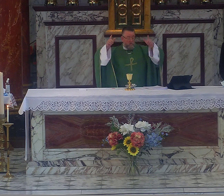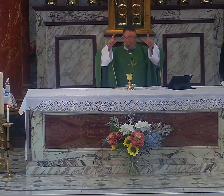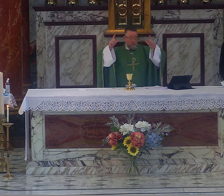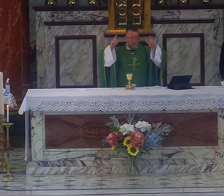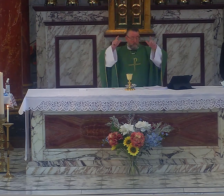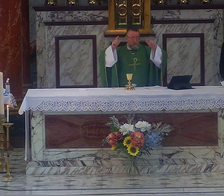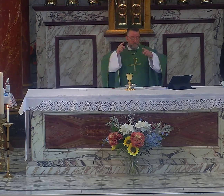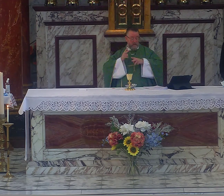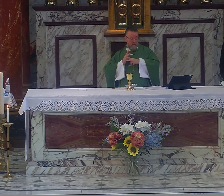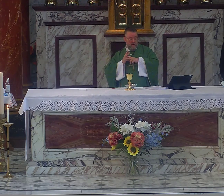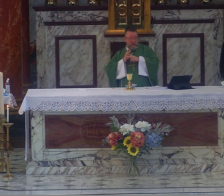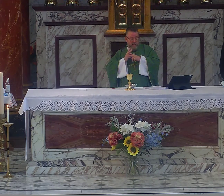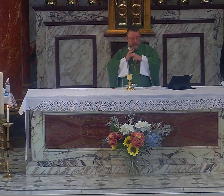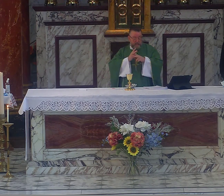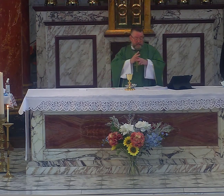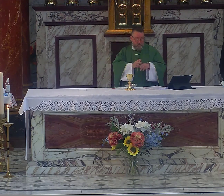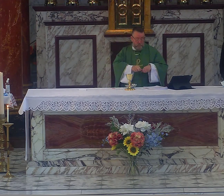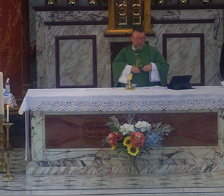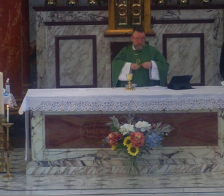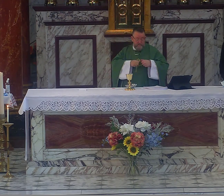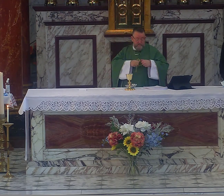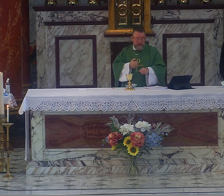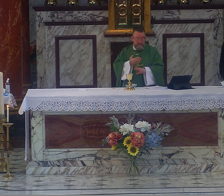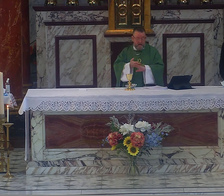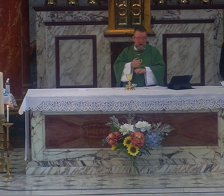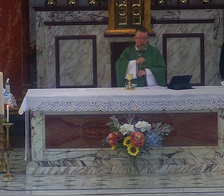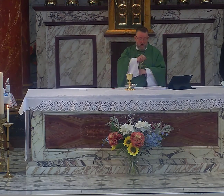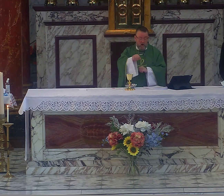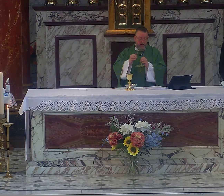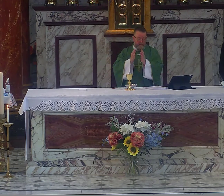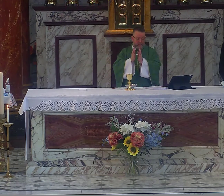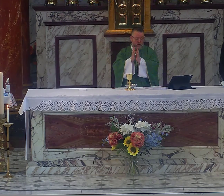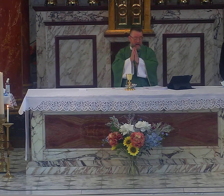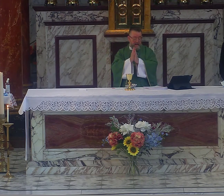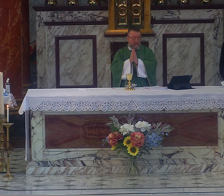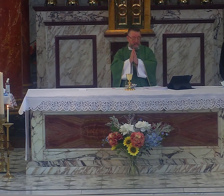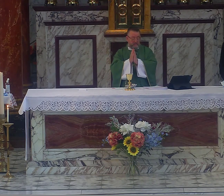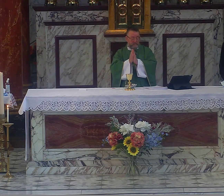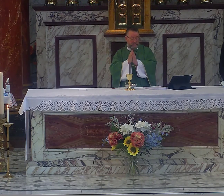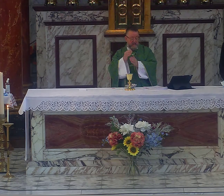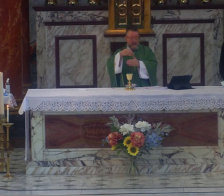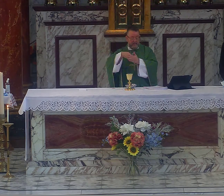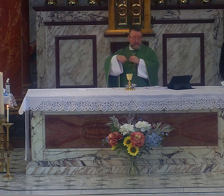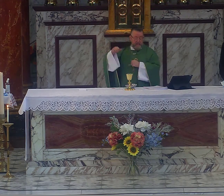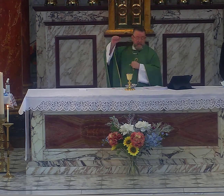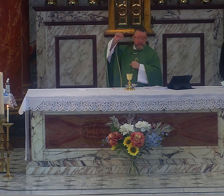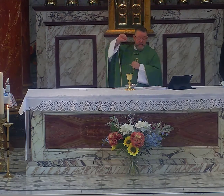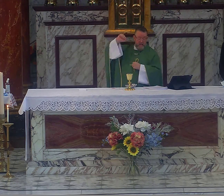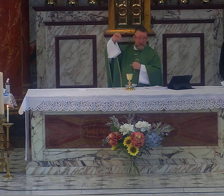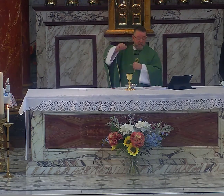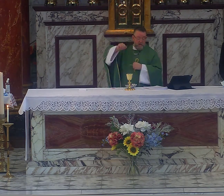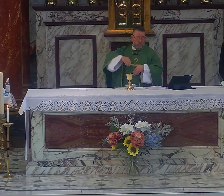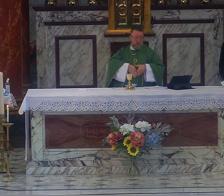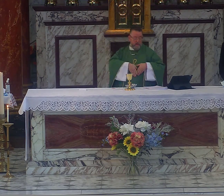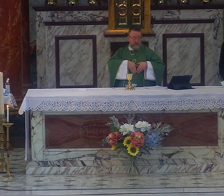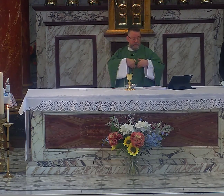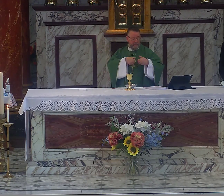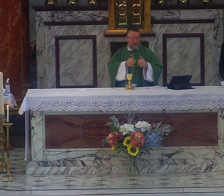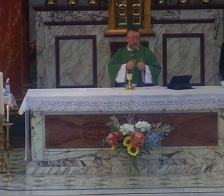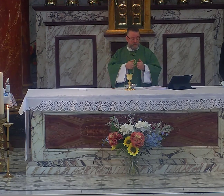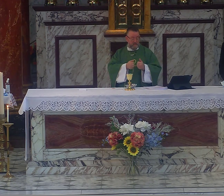O Lord, look with favour on our prayers and in